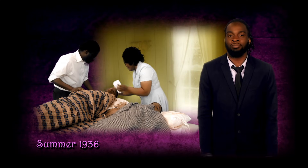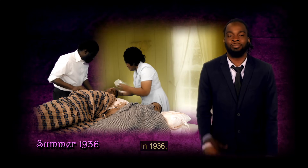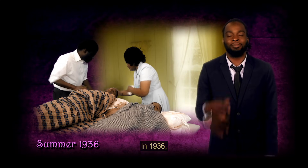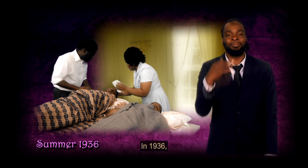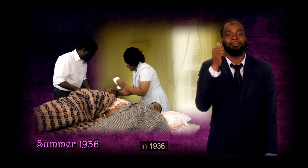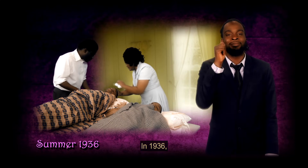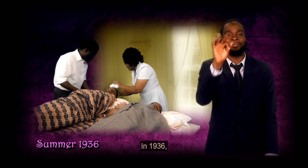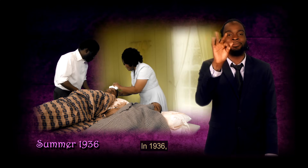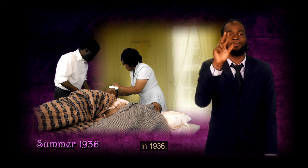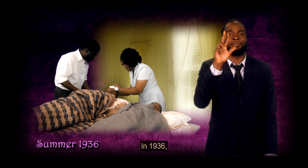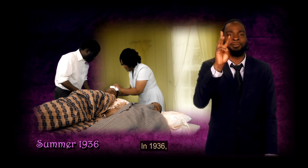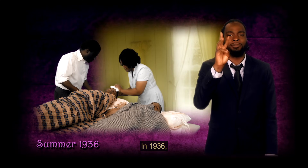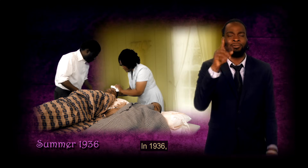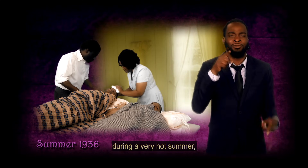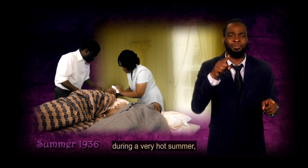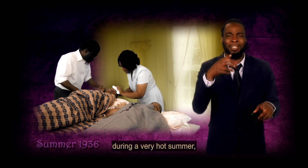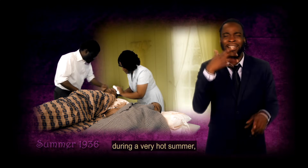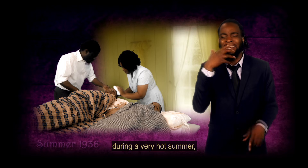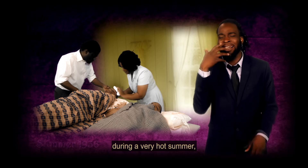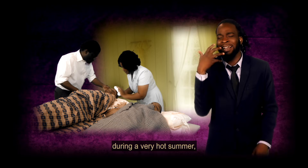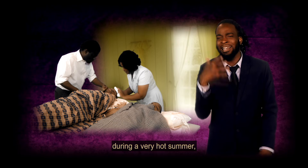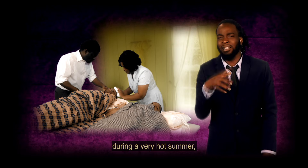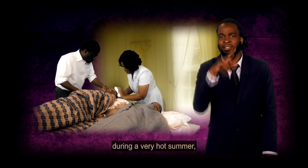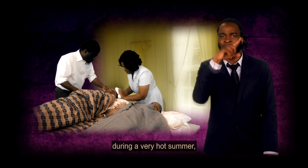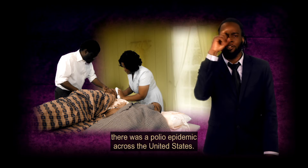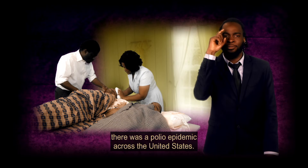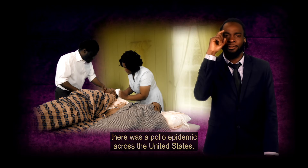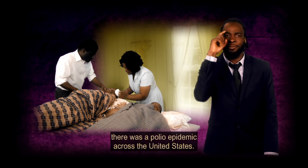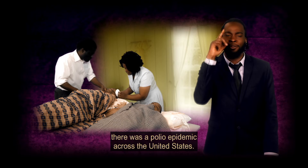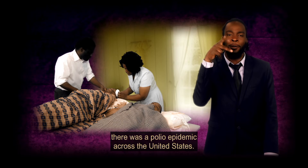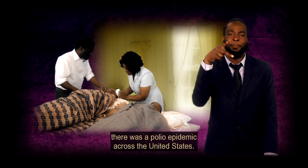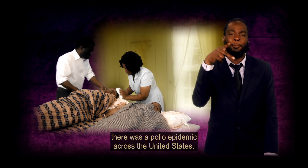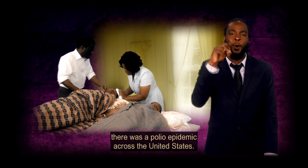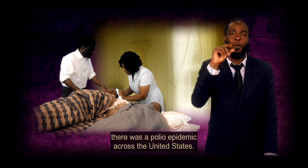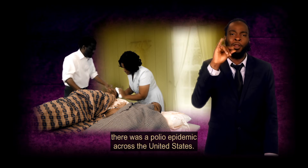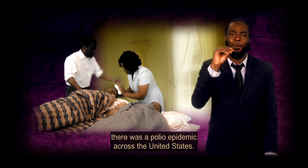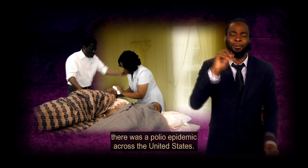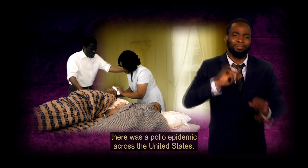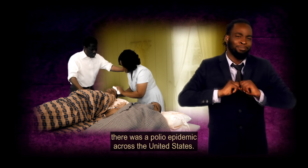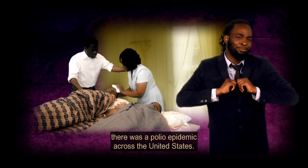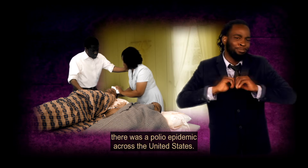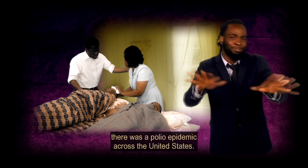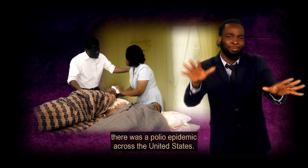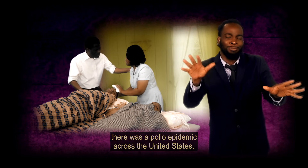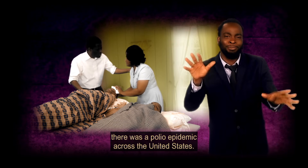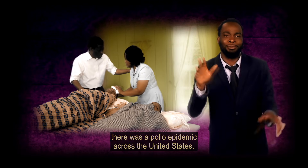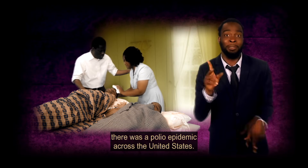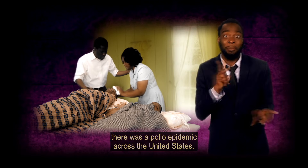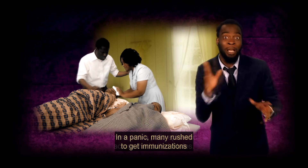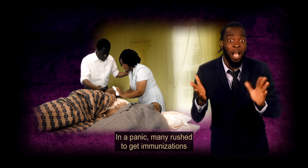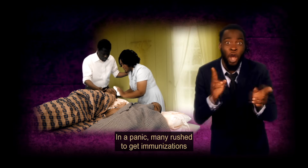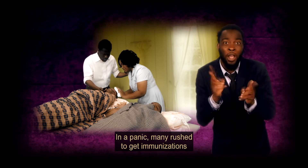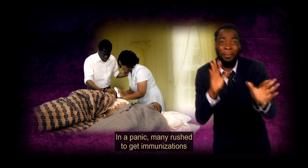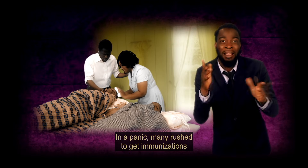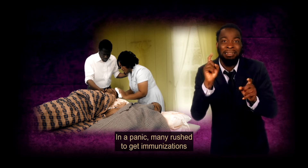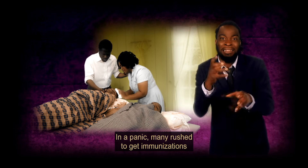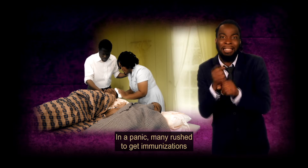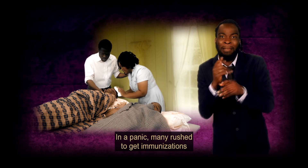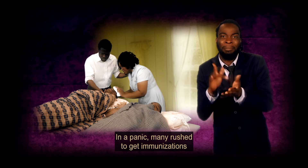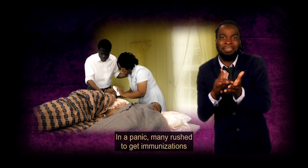In 1936, during a very hot summer, there was a polio epidemic across the United States. In a panic, many rushed to